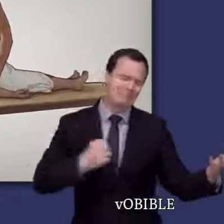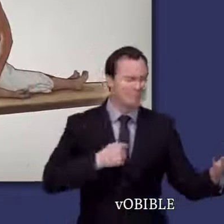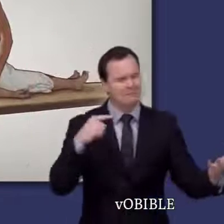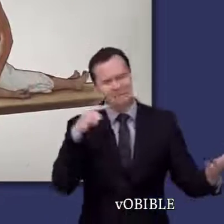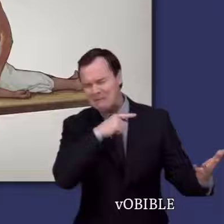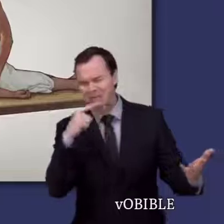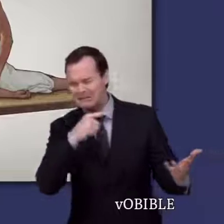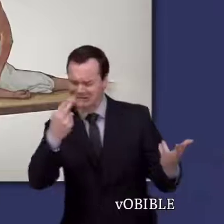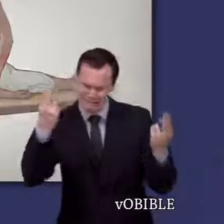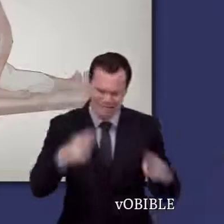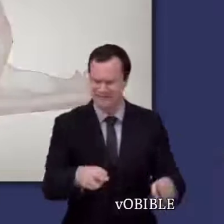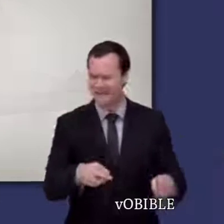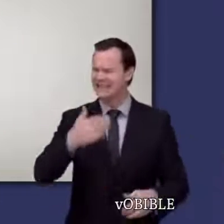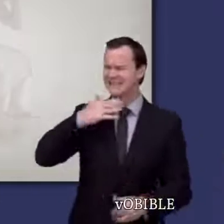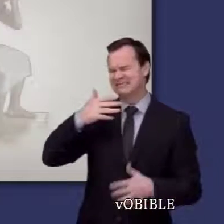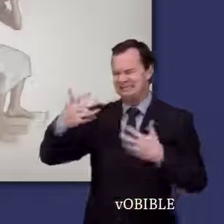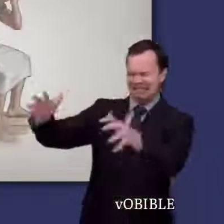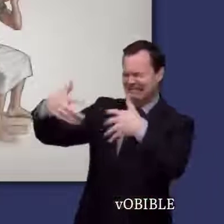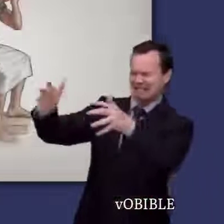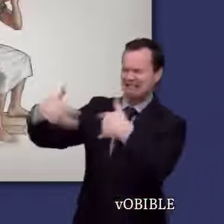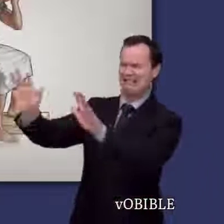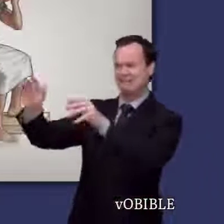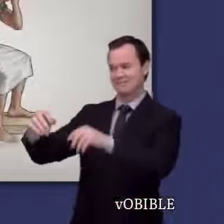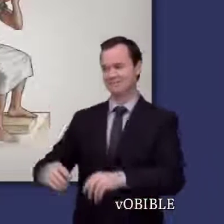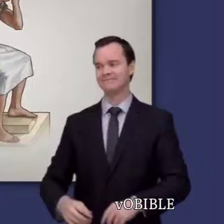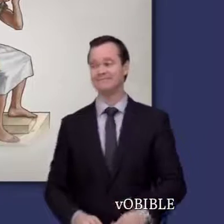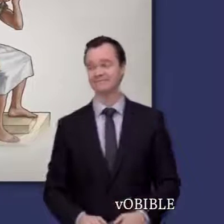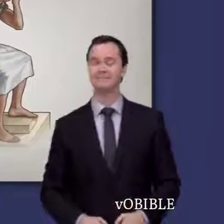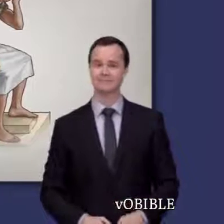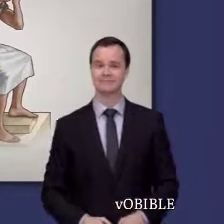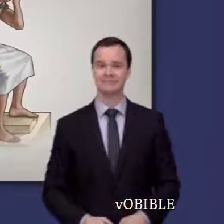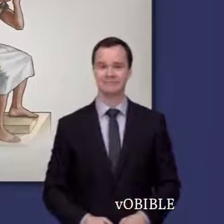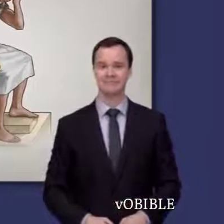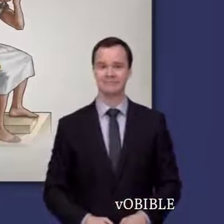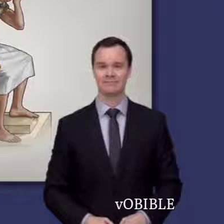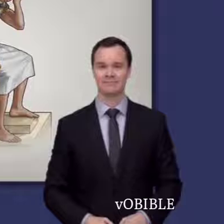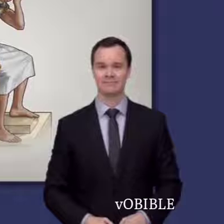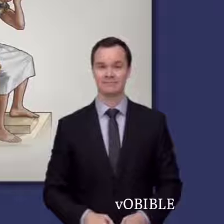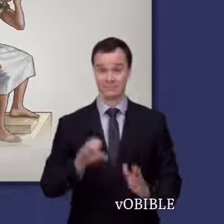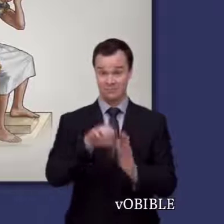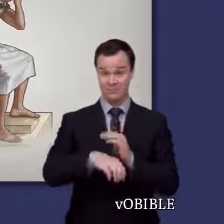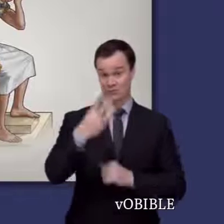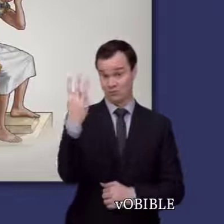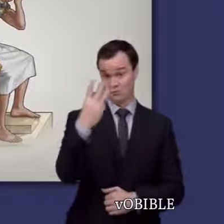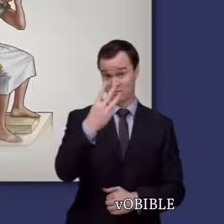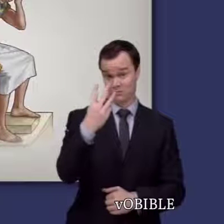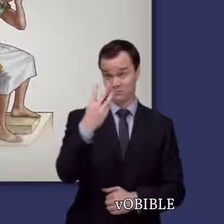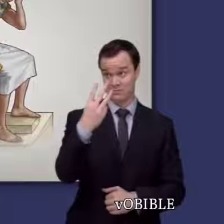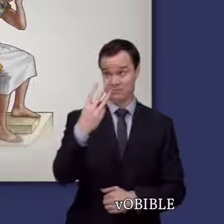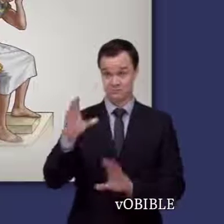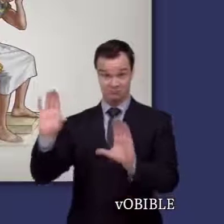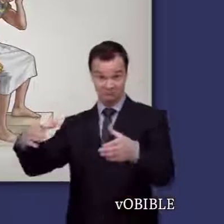of the firstborn. A humiliated Pharaoh, whose son is among the dead, at last tells the Israelites